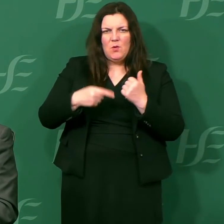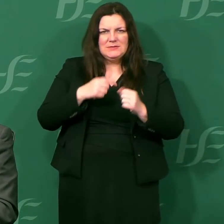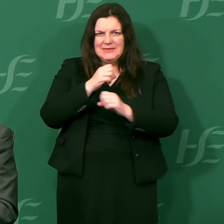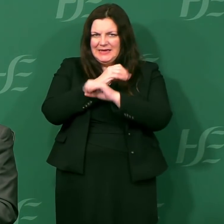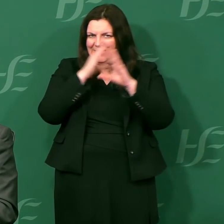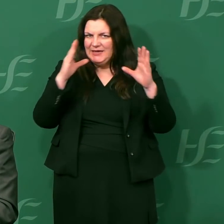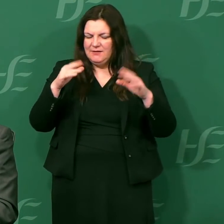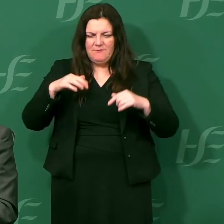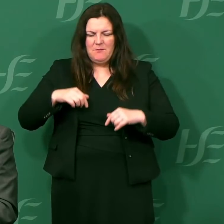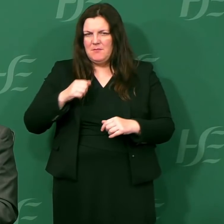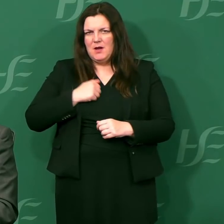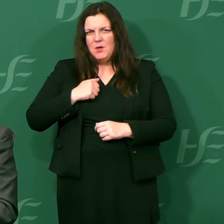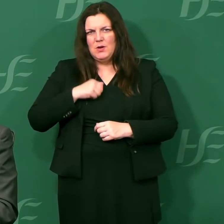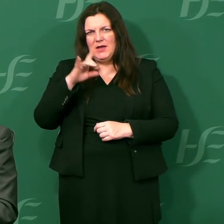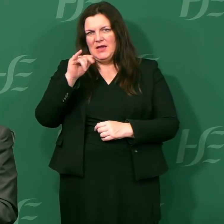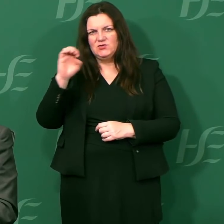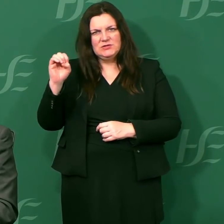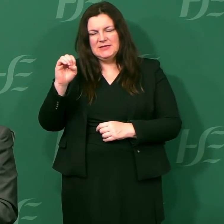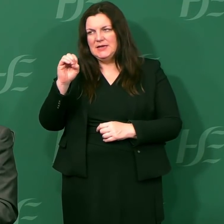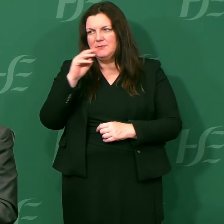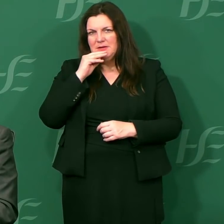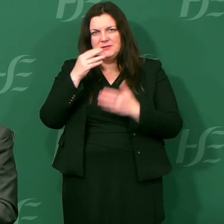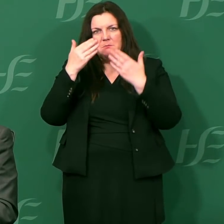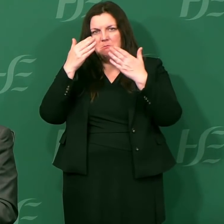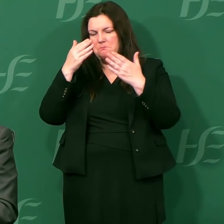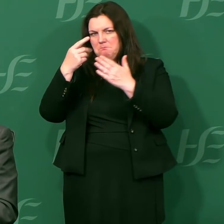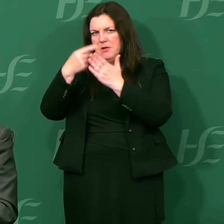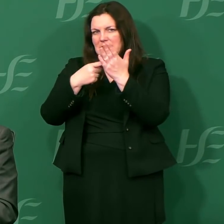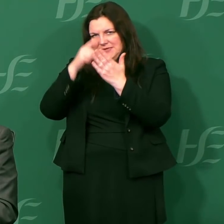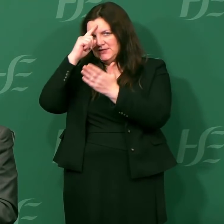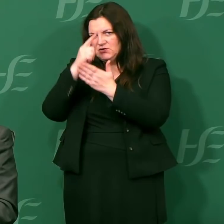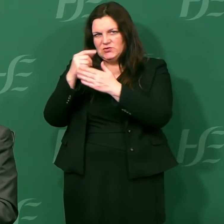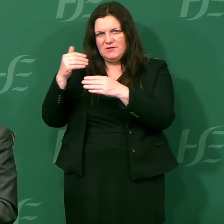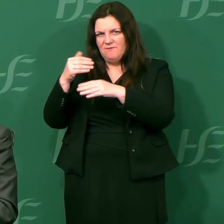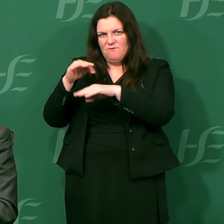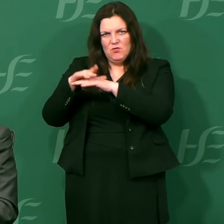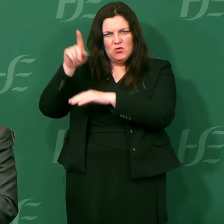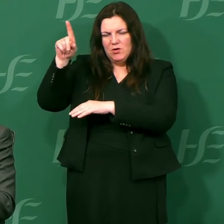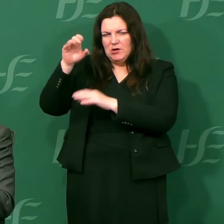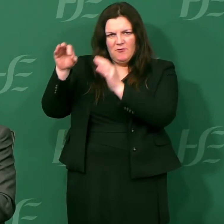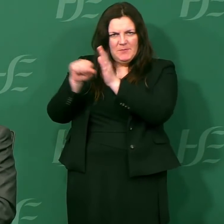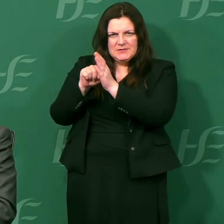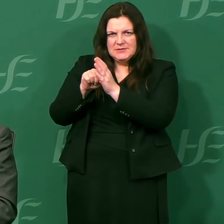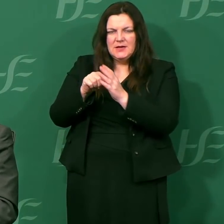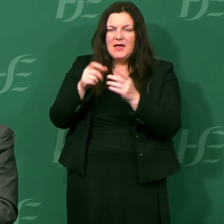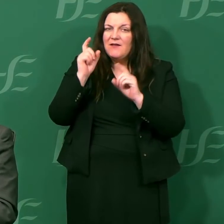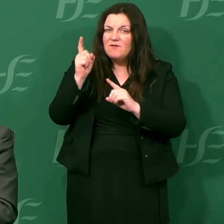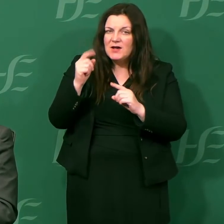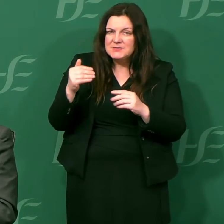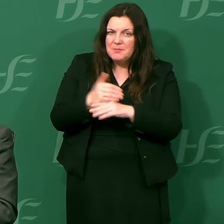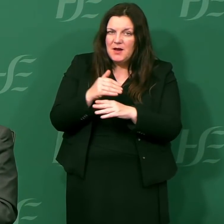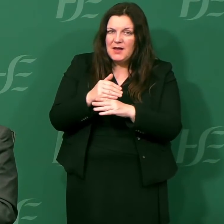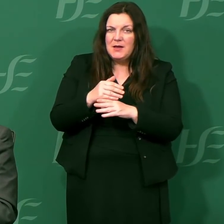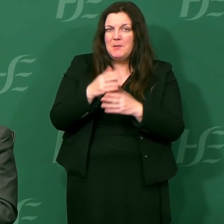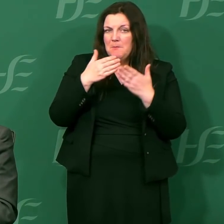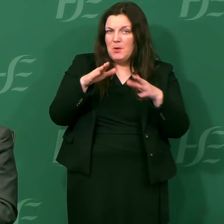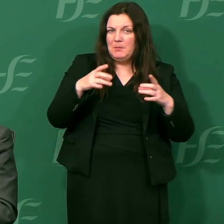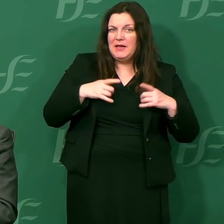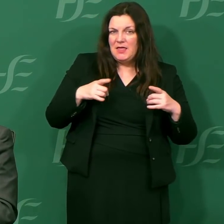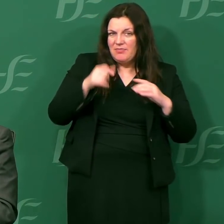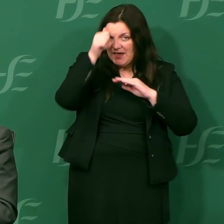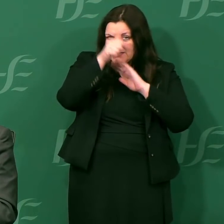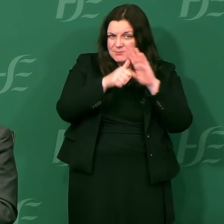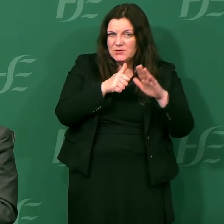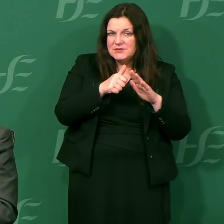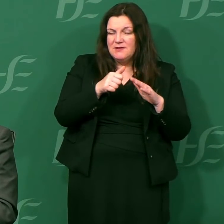from the HSE perspective, that they're policy decisions for government. They'll be advised by public health experts, they'll be advised by NEFIT and the CMO,